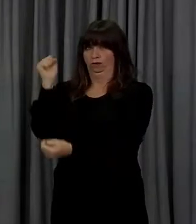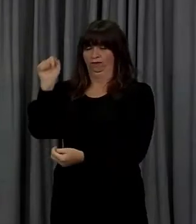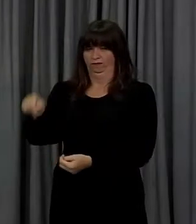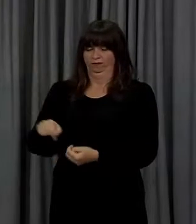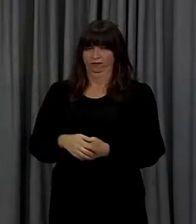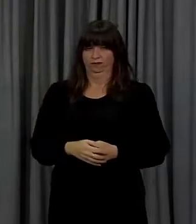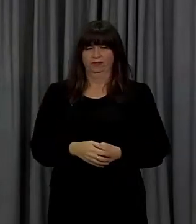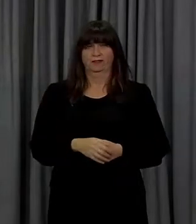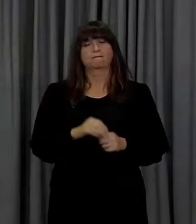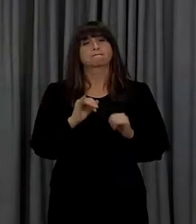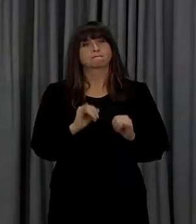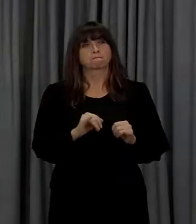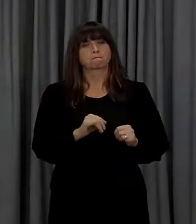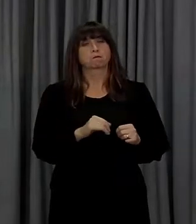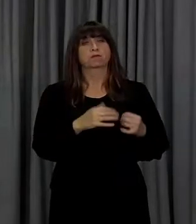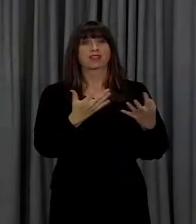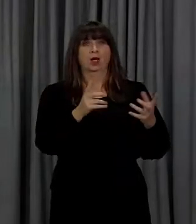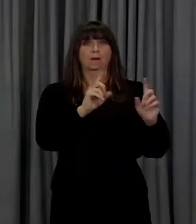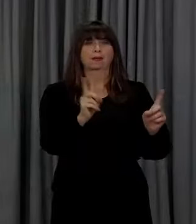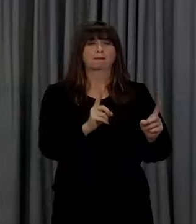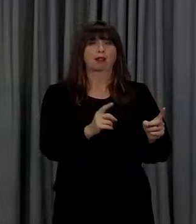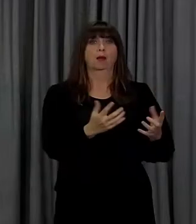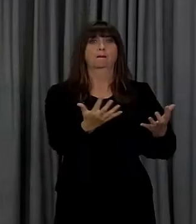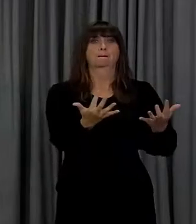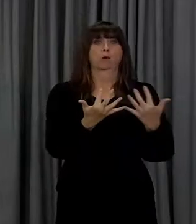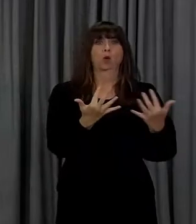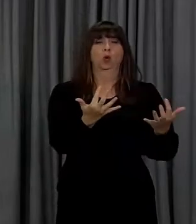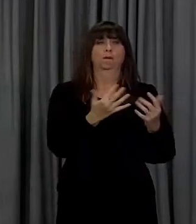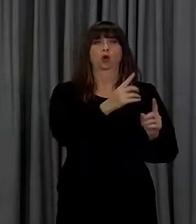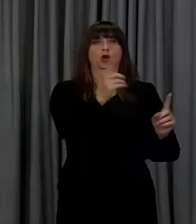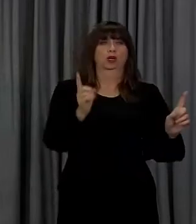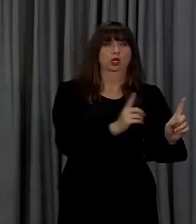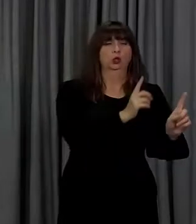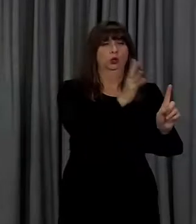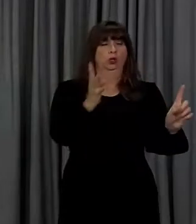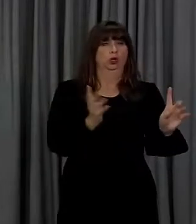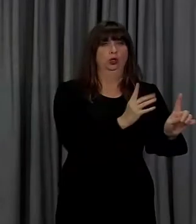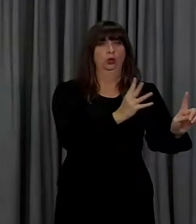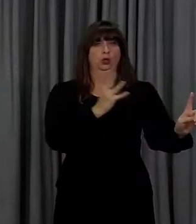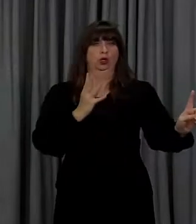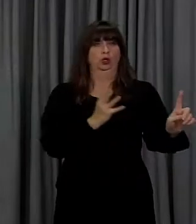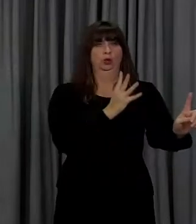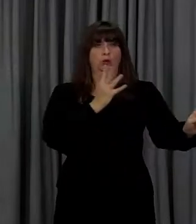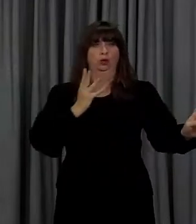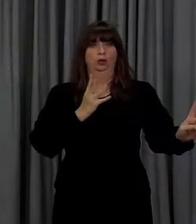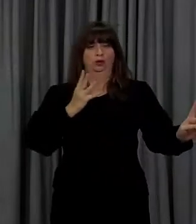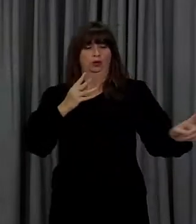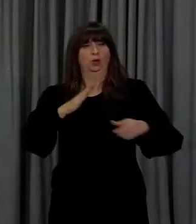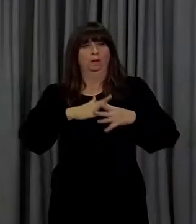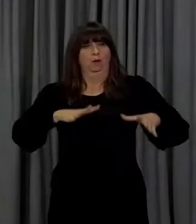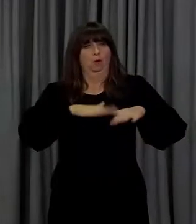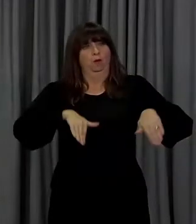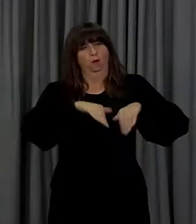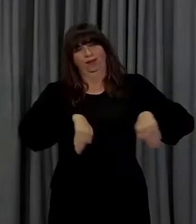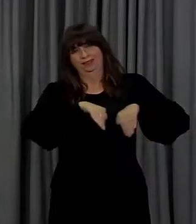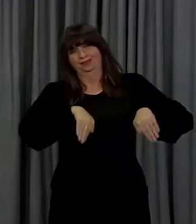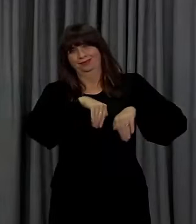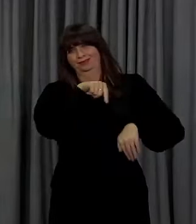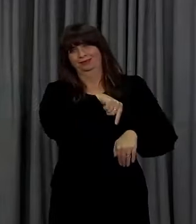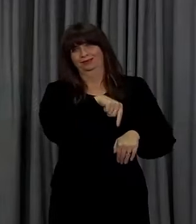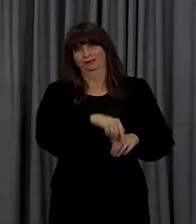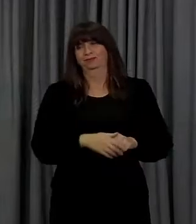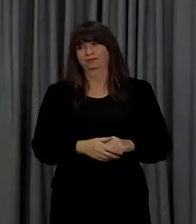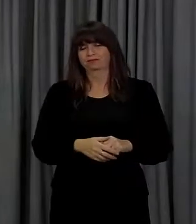people coming in, the demand is still increasing. So obviously that then increases the number of people who are on our